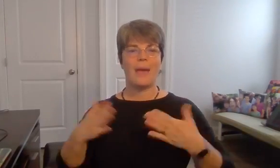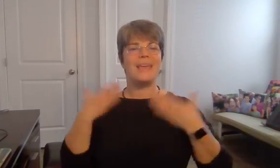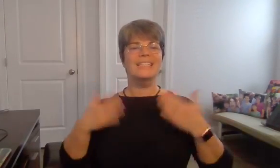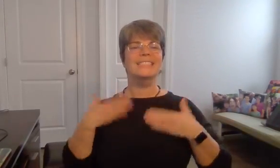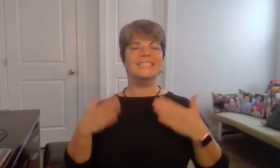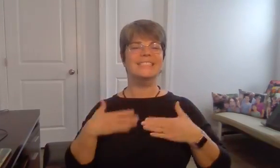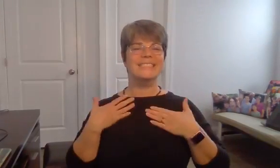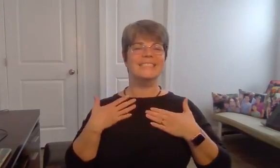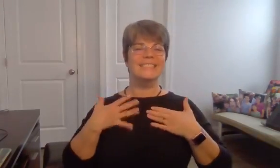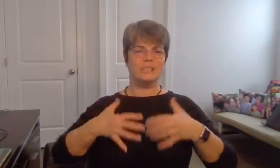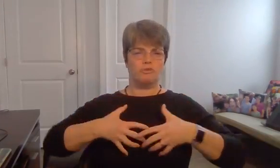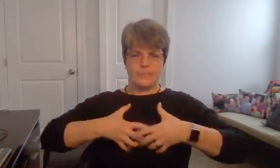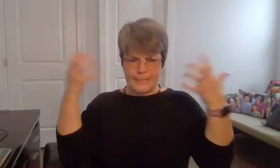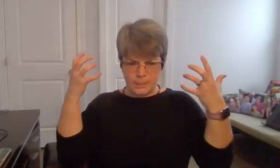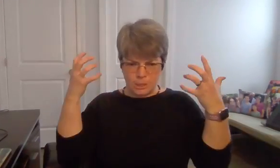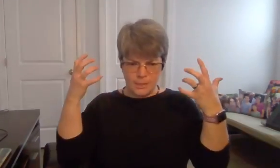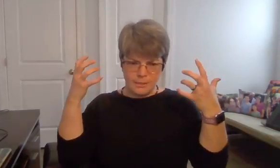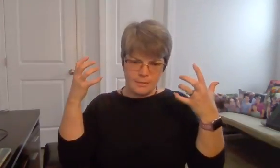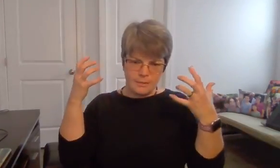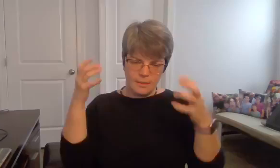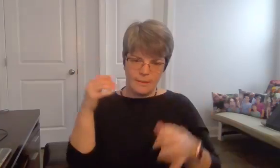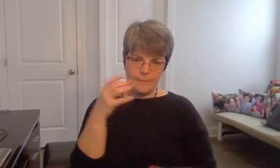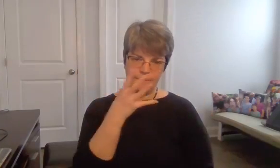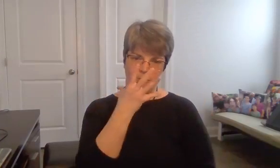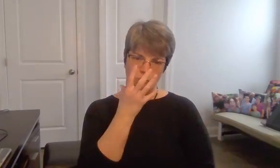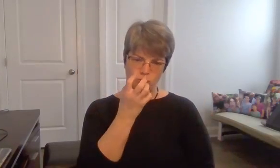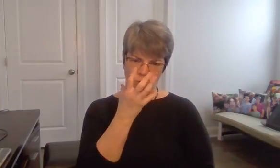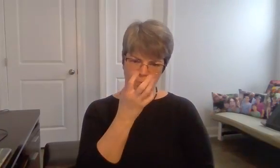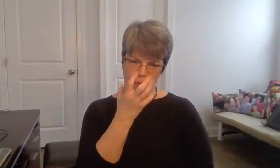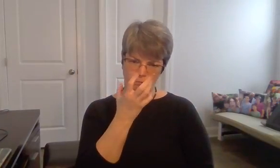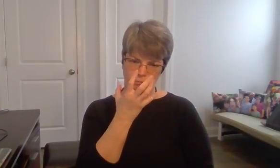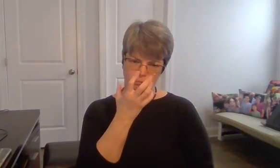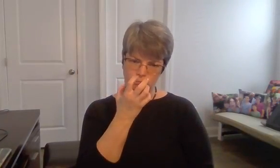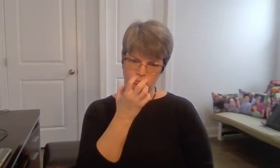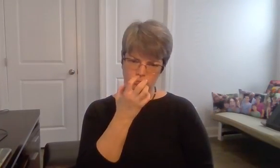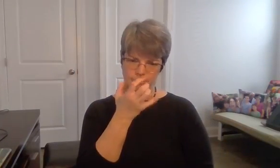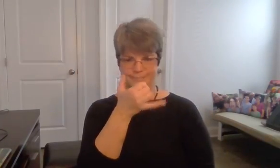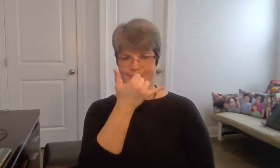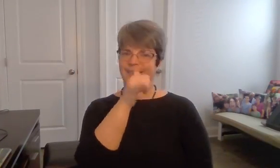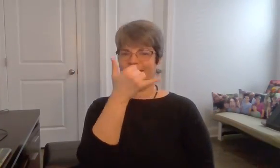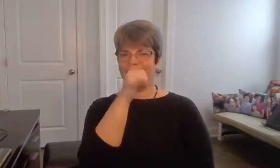happy, angry, grumpy, silly,